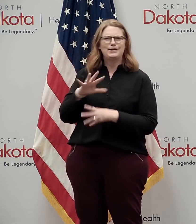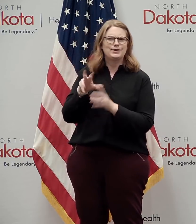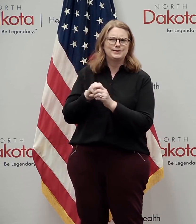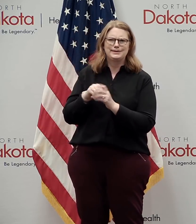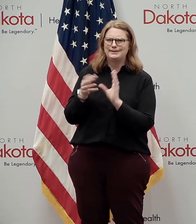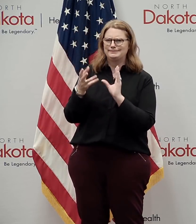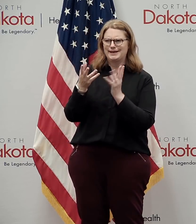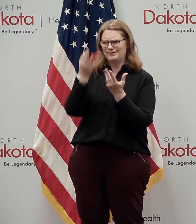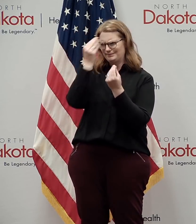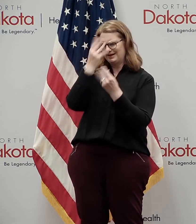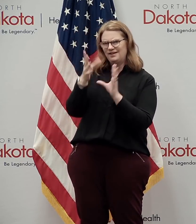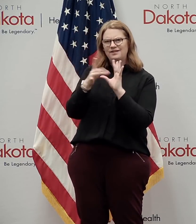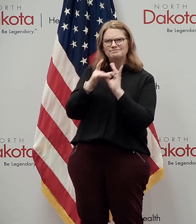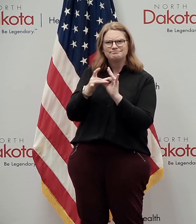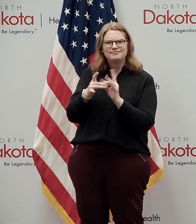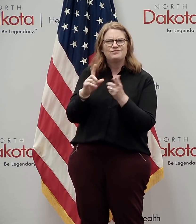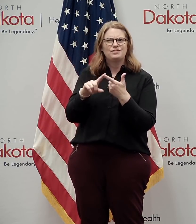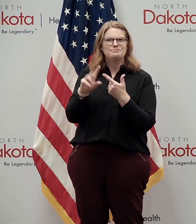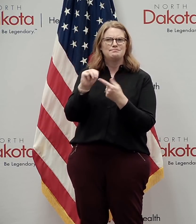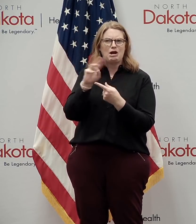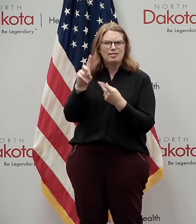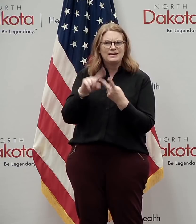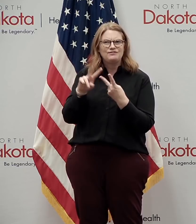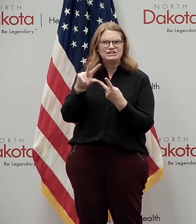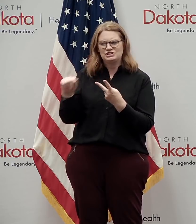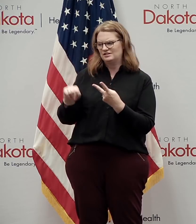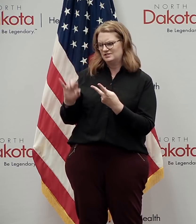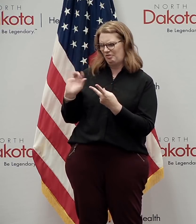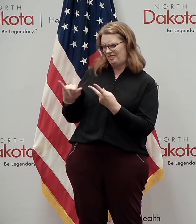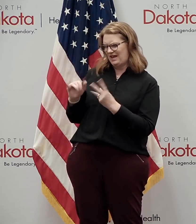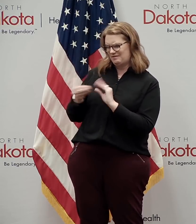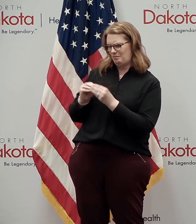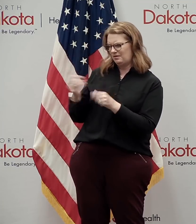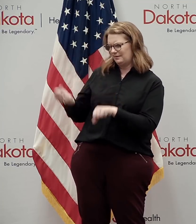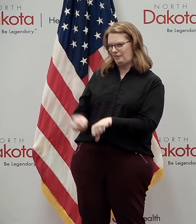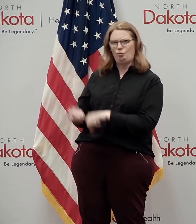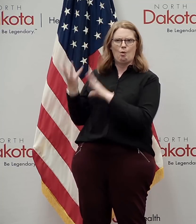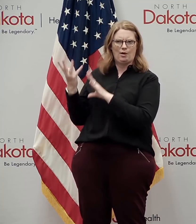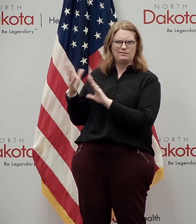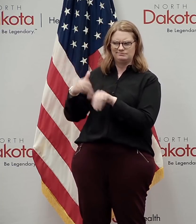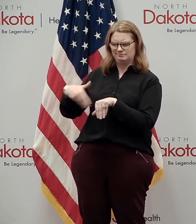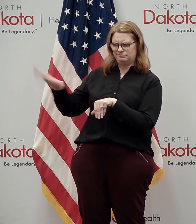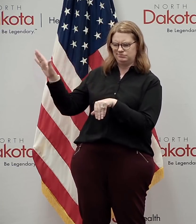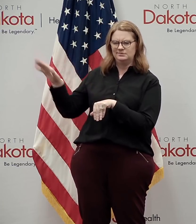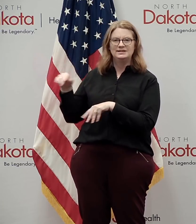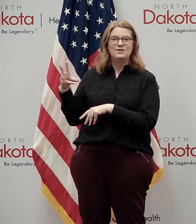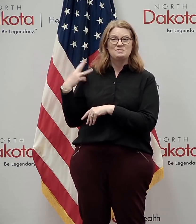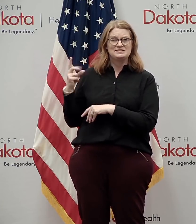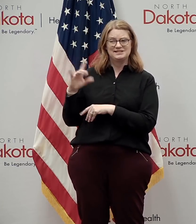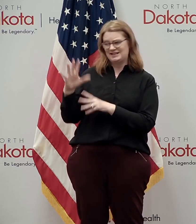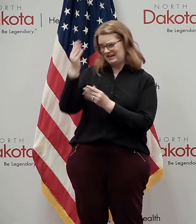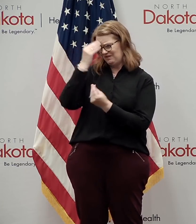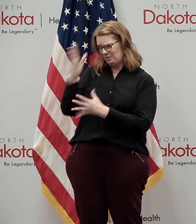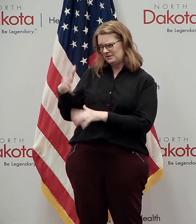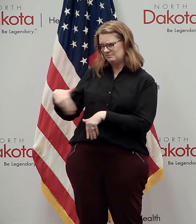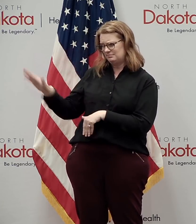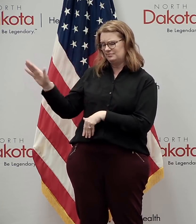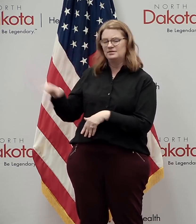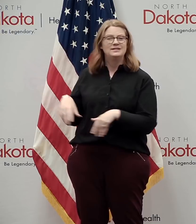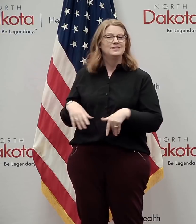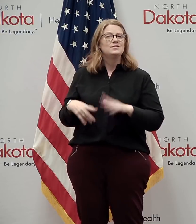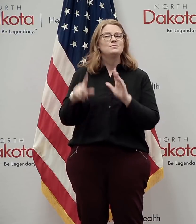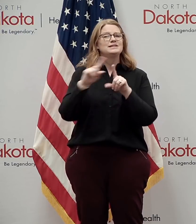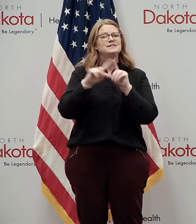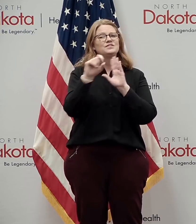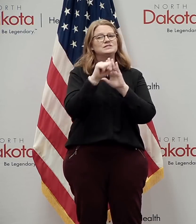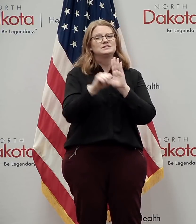Virginia and Maryland in their data. So you just got to throw that one out completely. The District of Columbia data, and you look at the state data, but different states